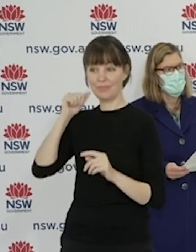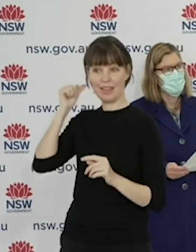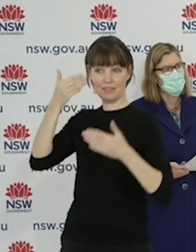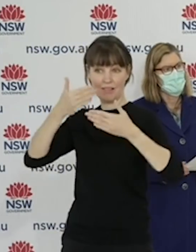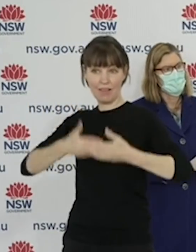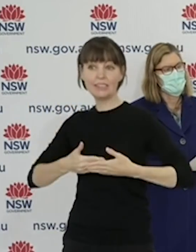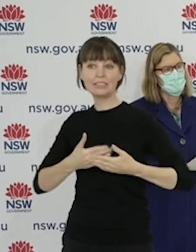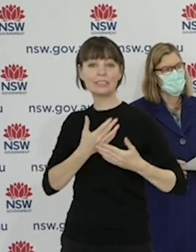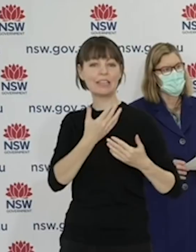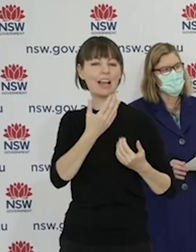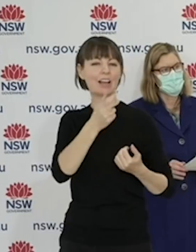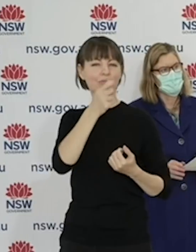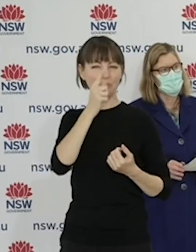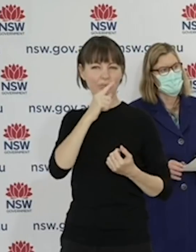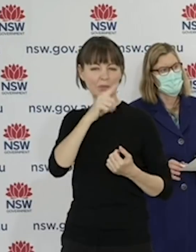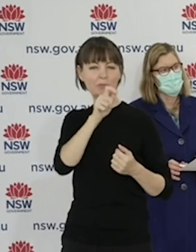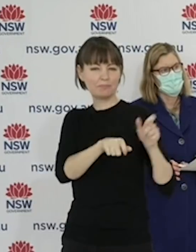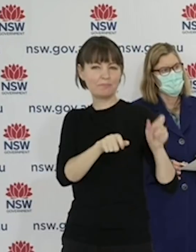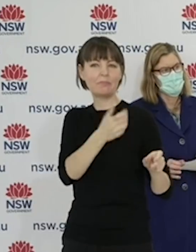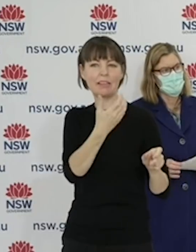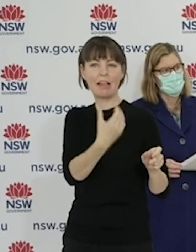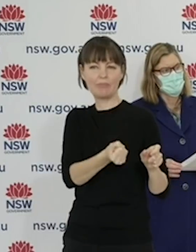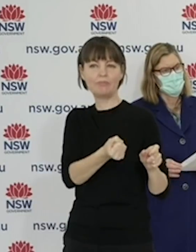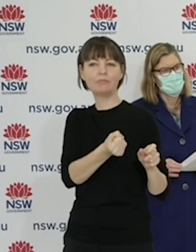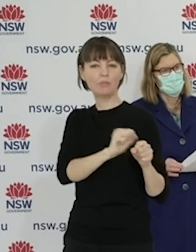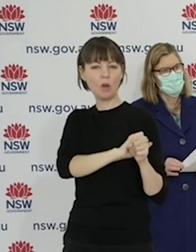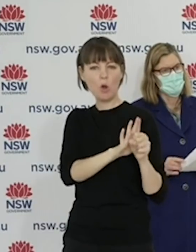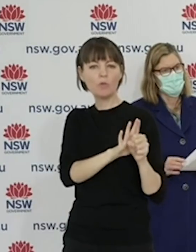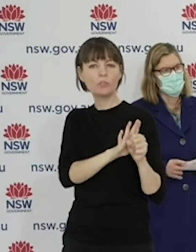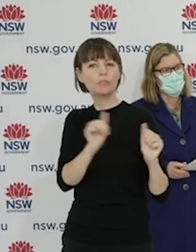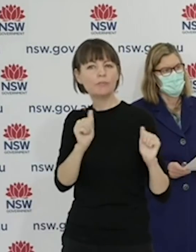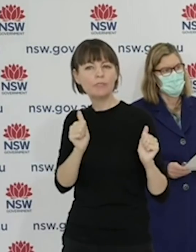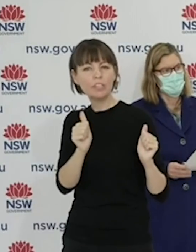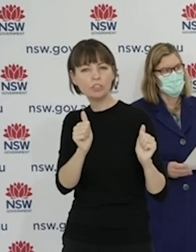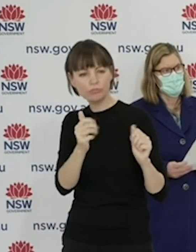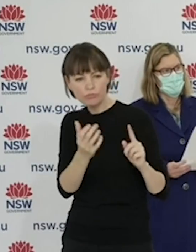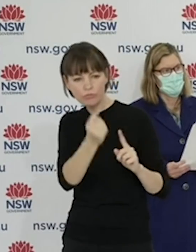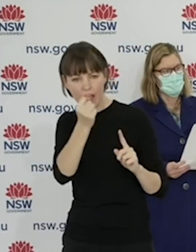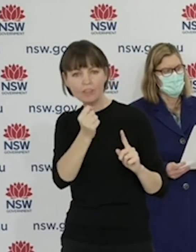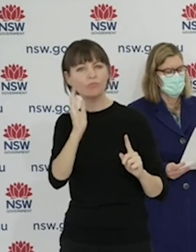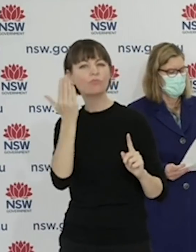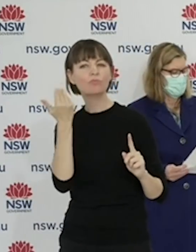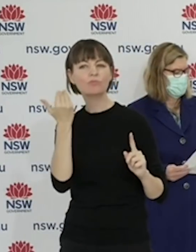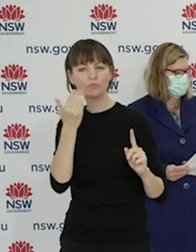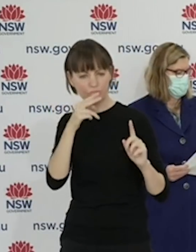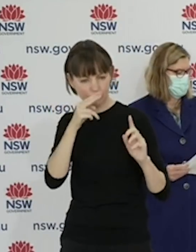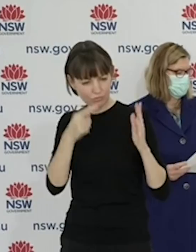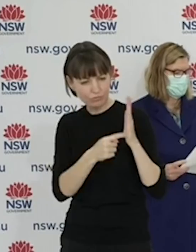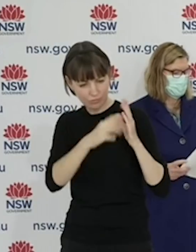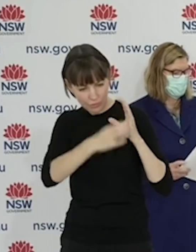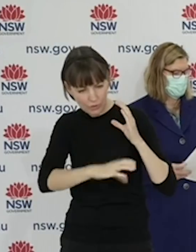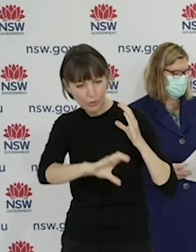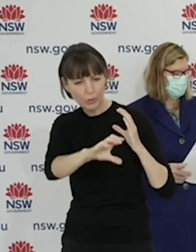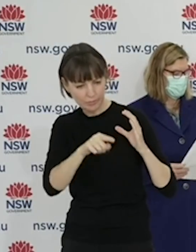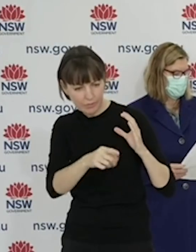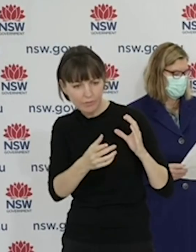important to note, our health experts had told us a few days ago there was some sewage detection in Dubbo, yet we didn't have any cases. So sewage detection has been a